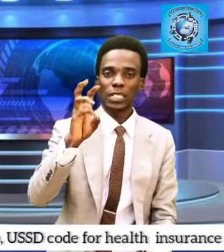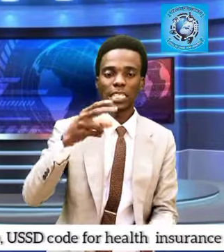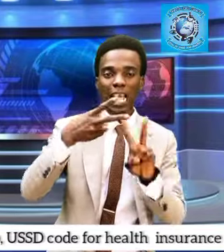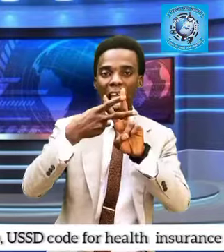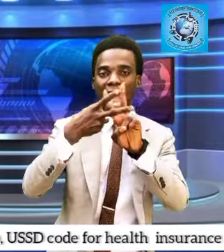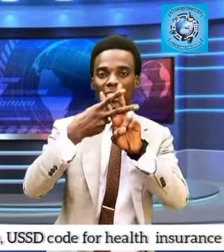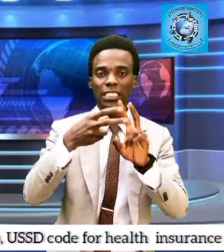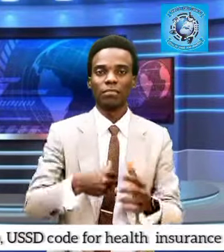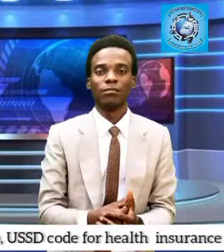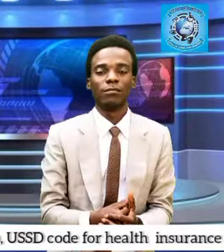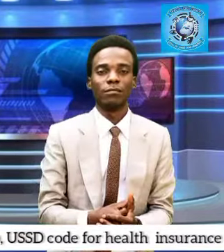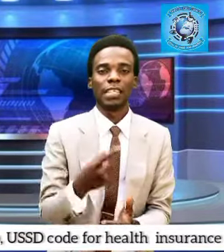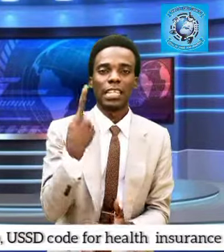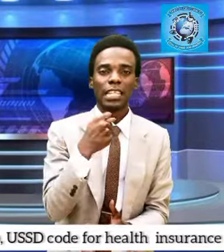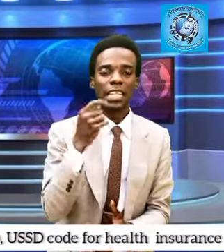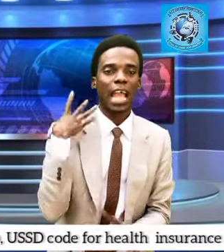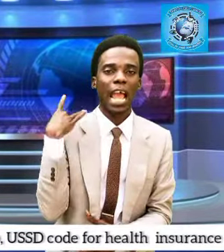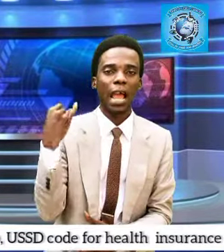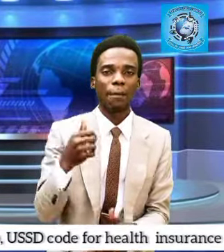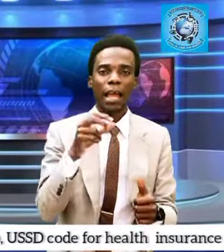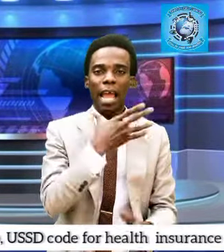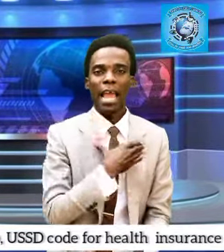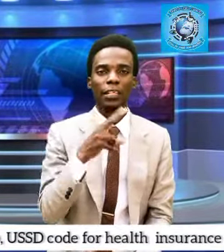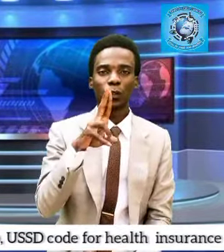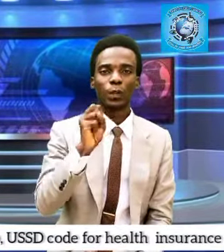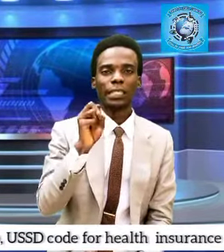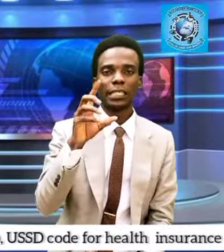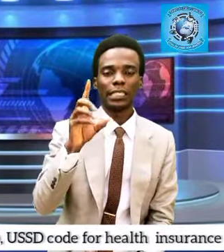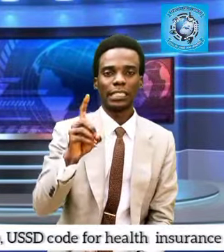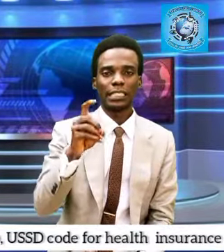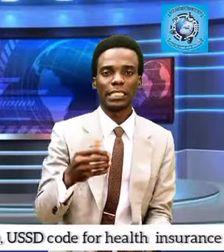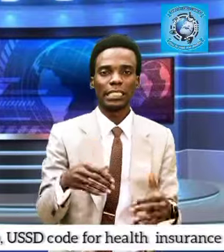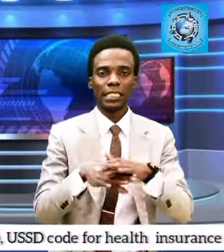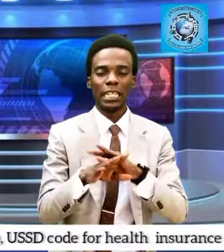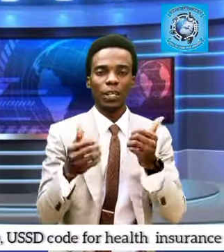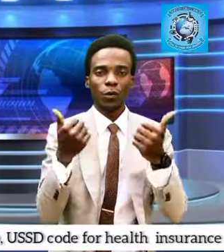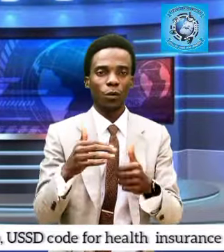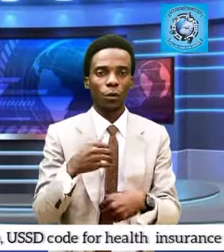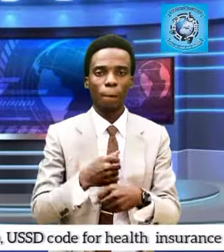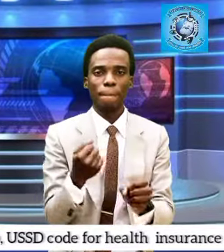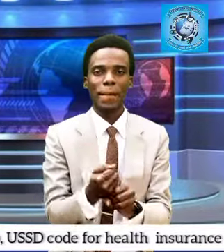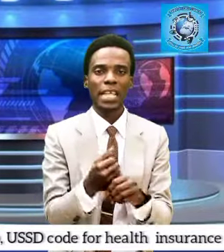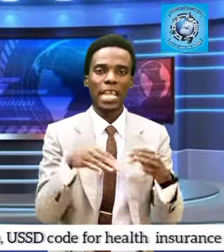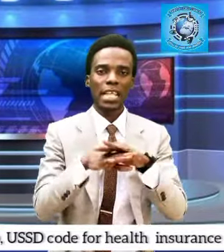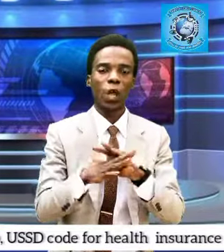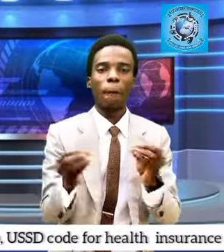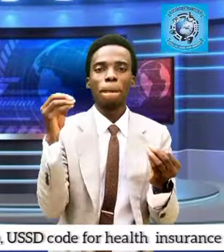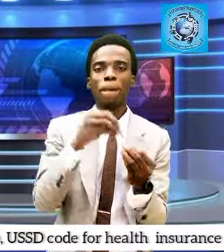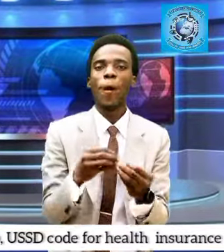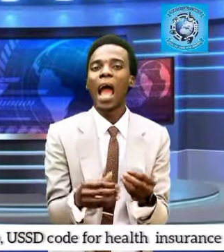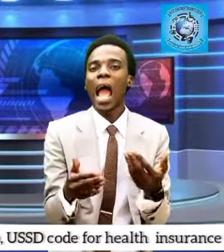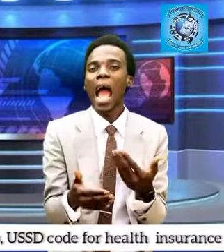*006#. The mobile app and USSD channel would make enrollment more accessible